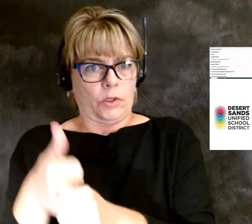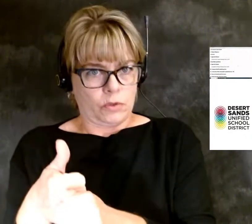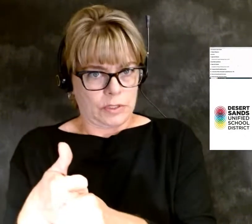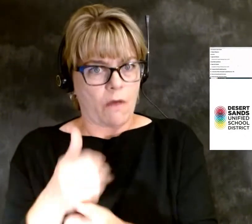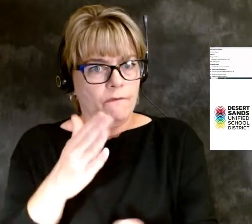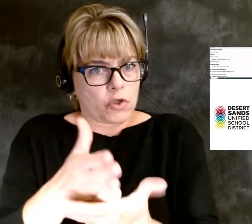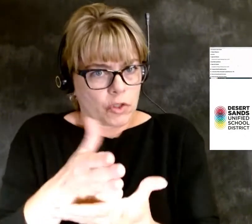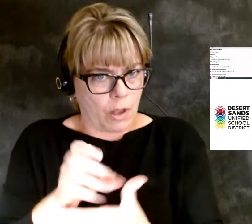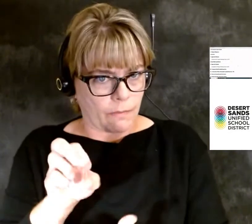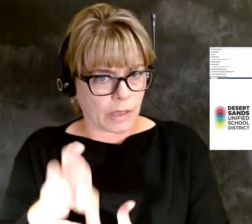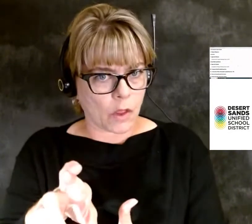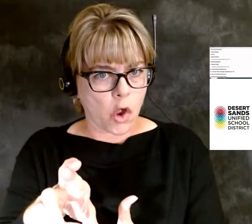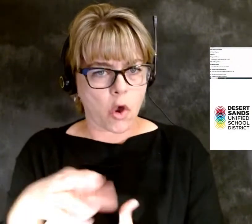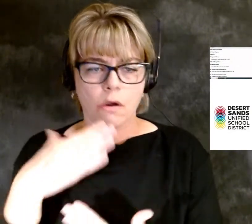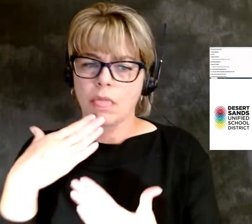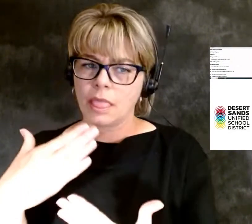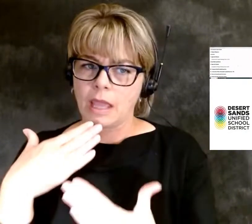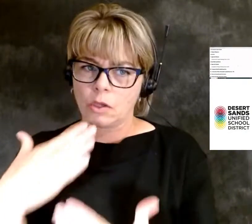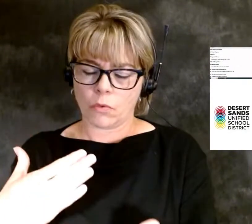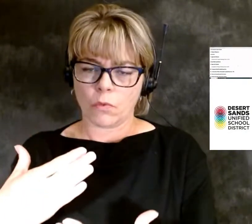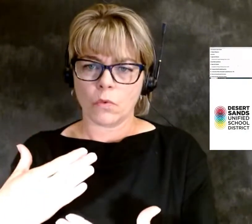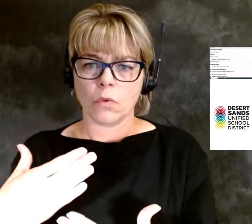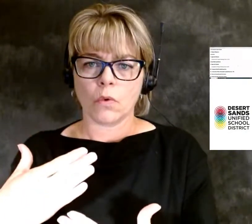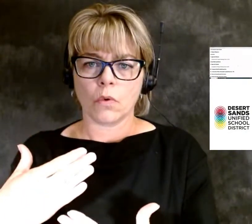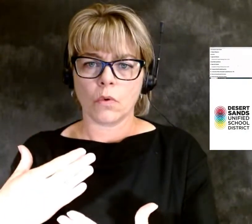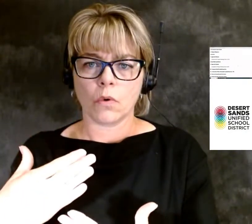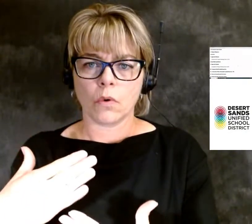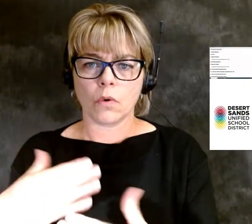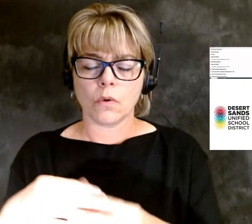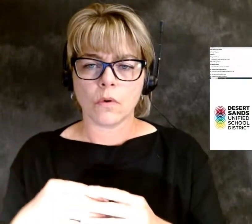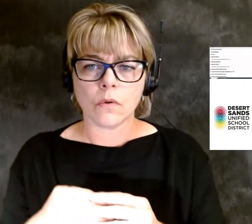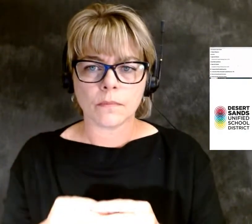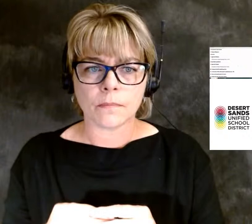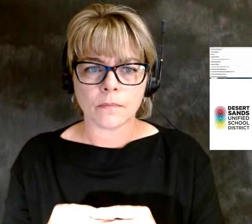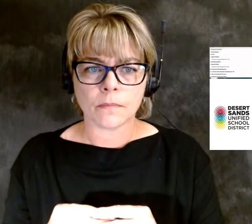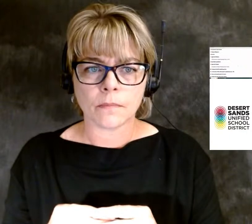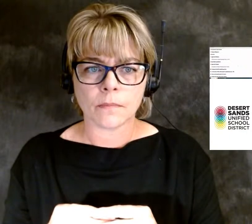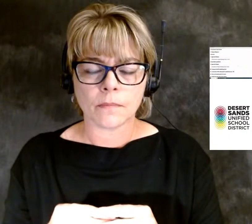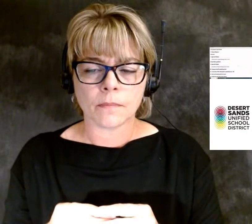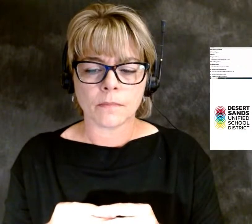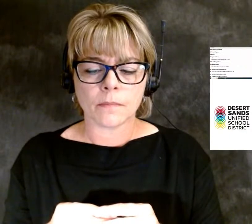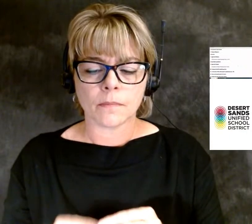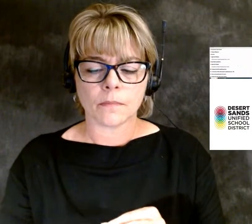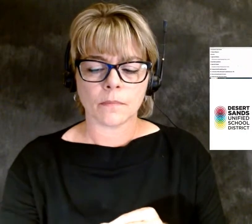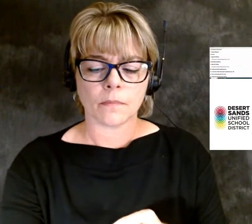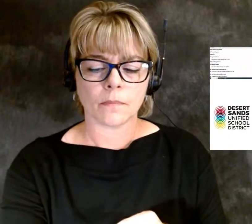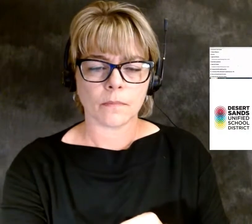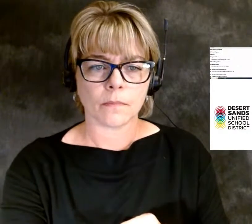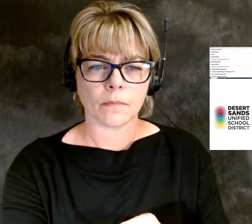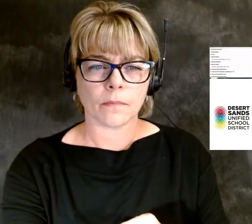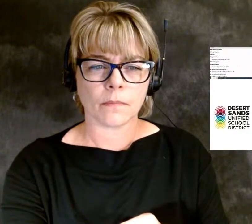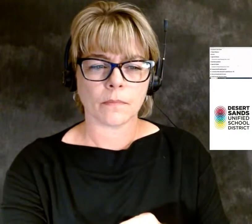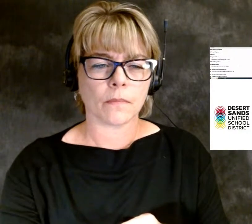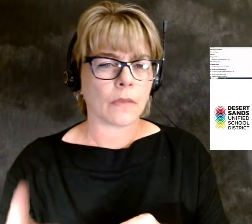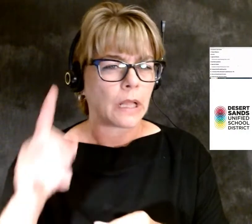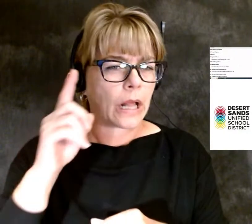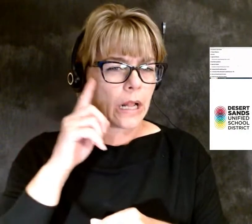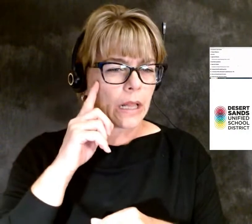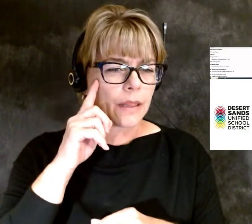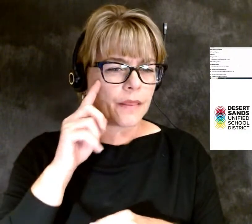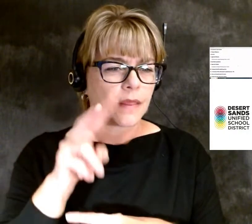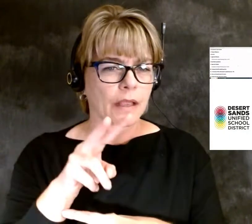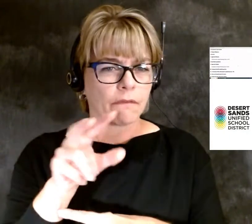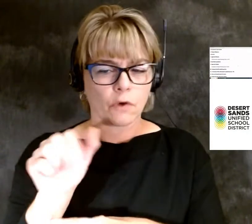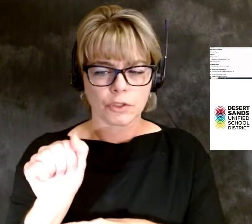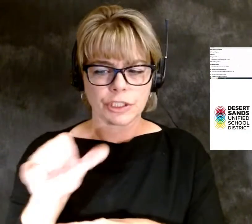And, you know, in light of you saw the news right before coming here, how in, I think it was Virginia today, there's a graduation, there's